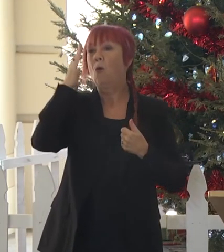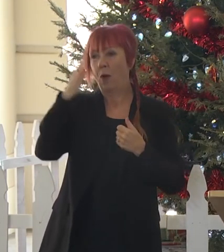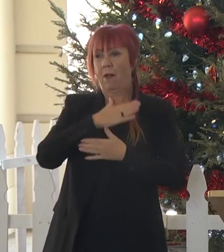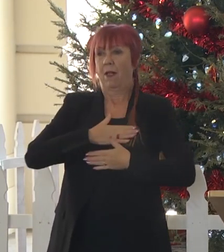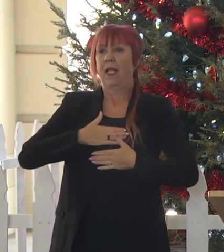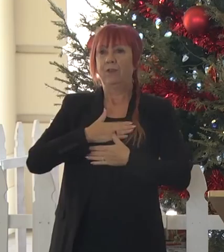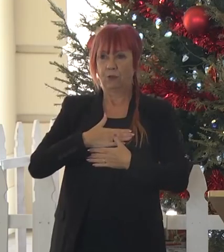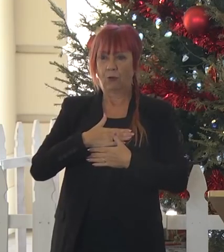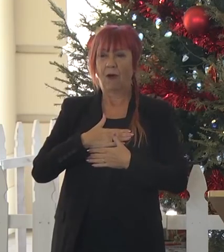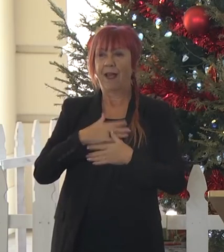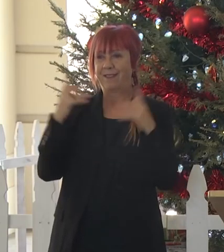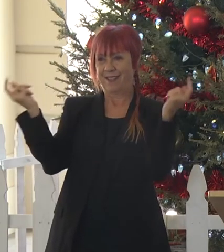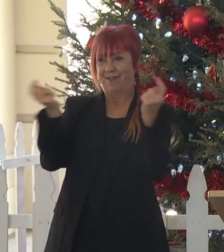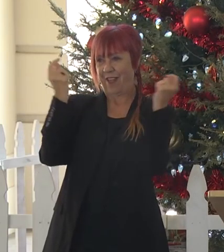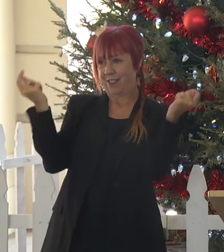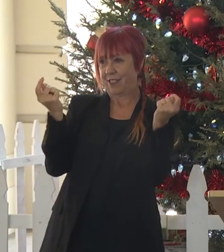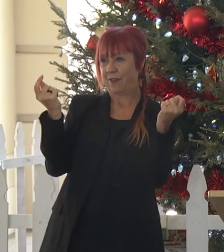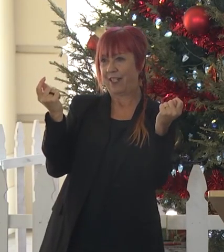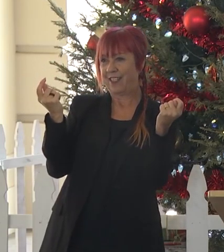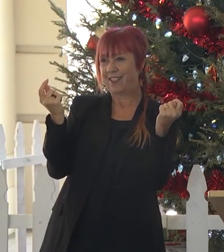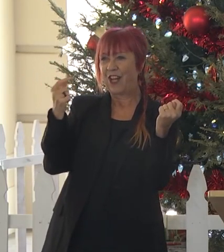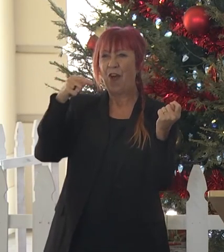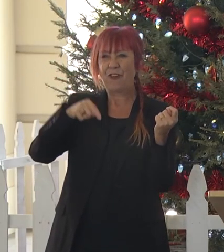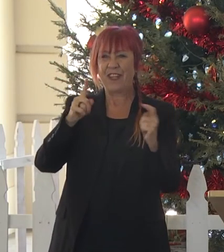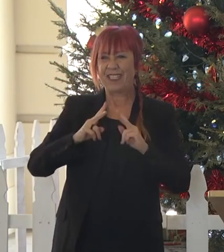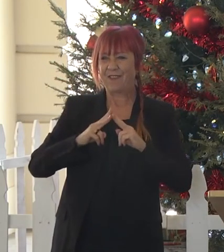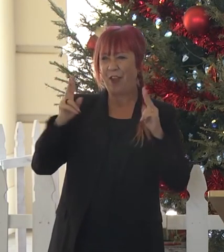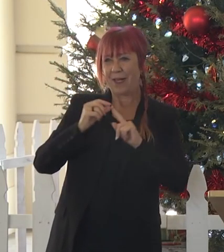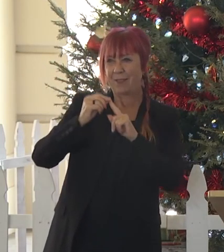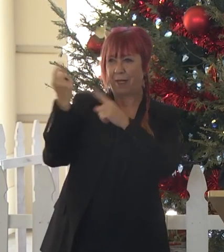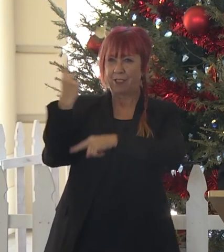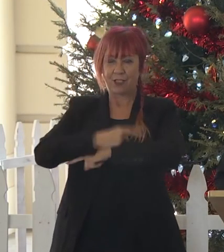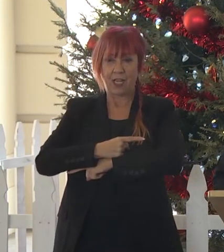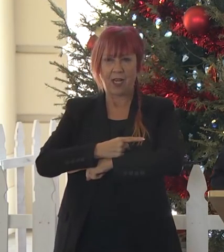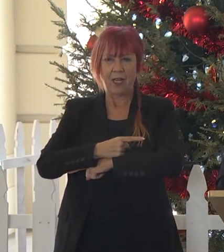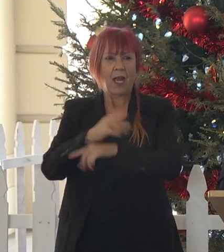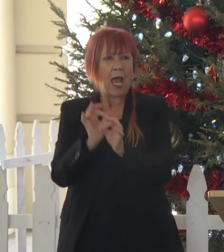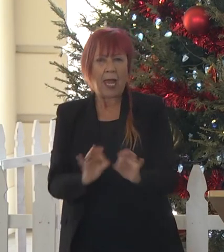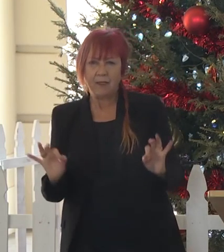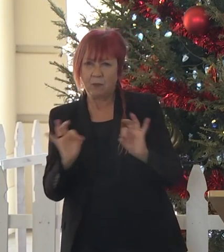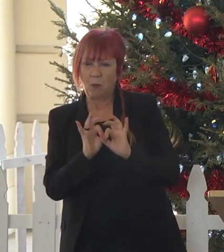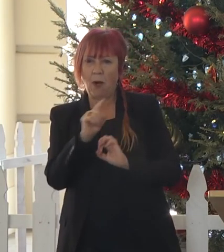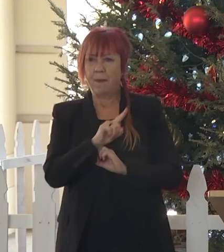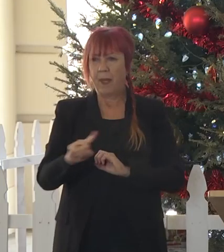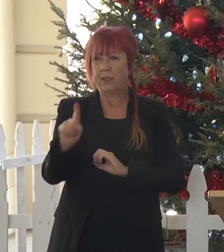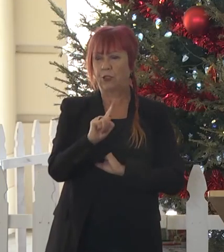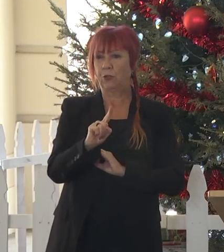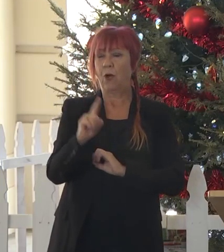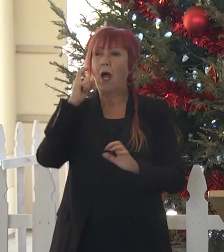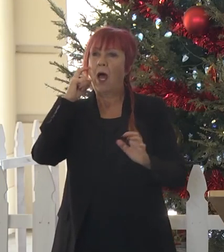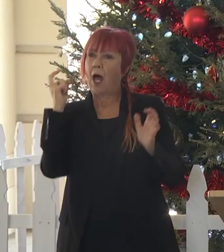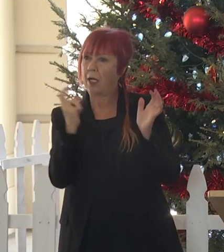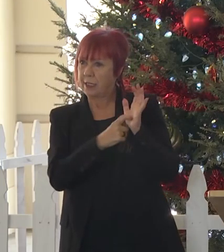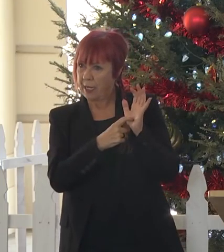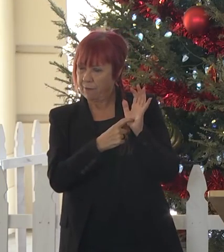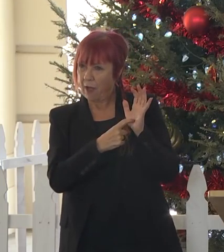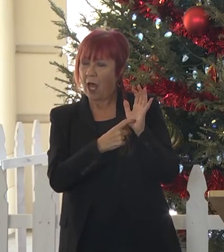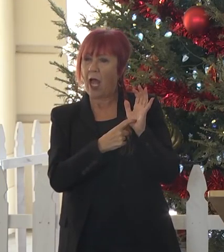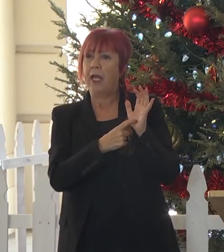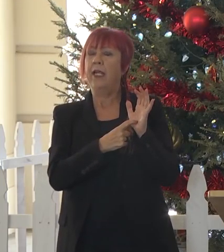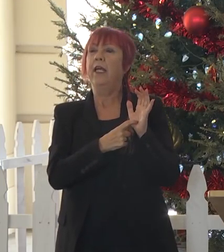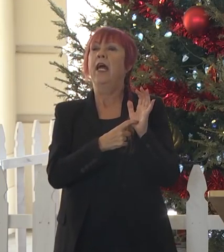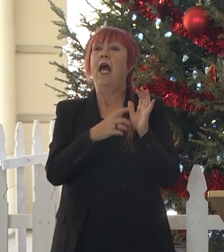enjoy the festivities of this very special day. It's important that you identify in